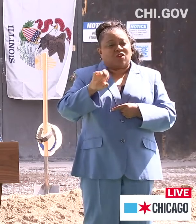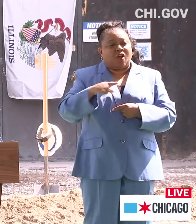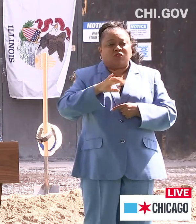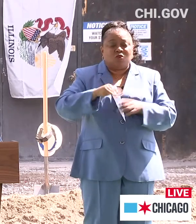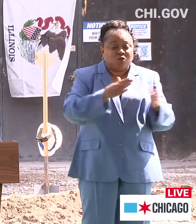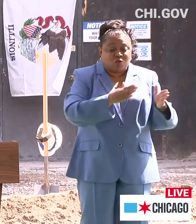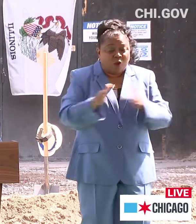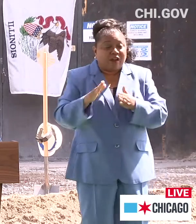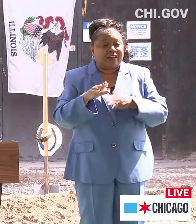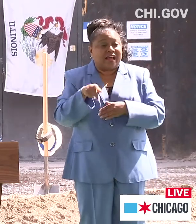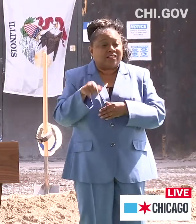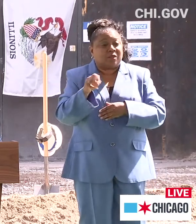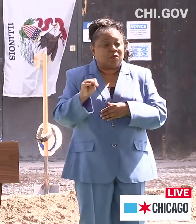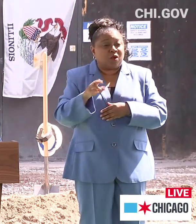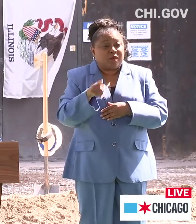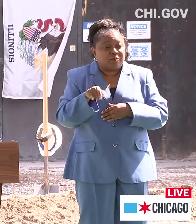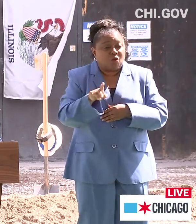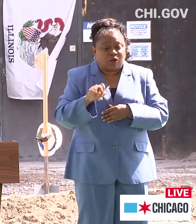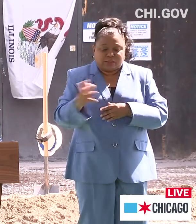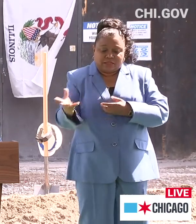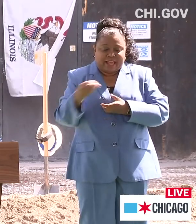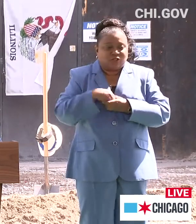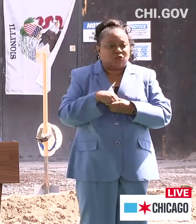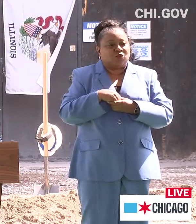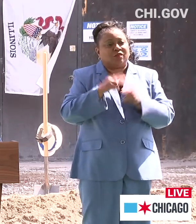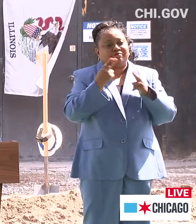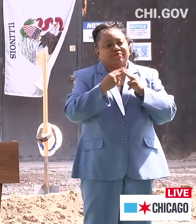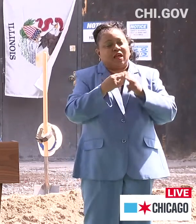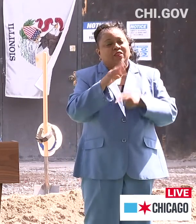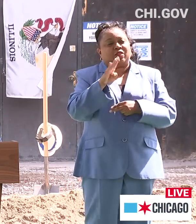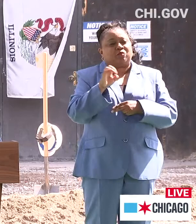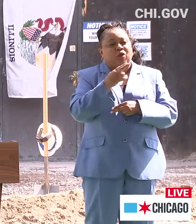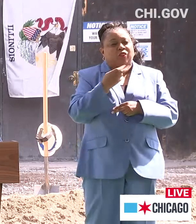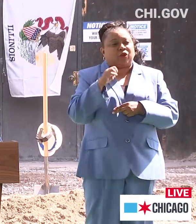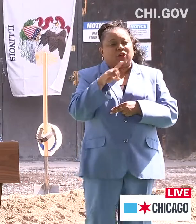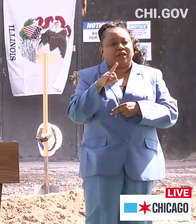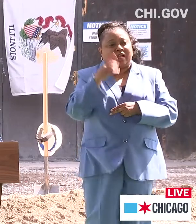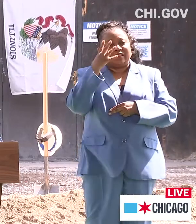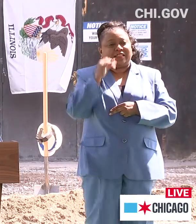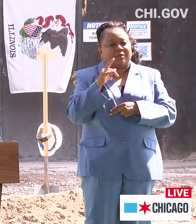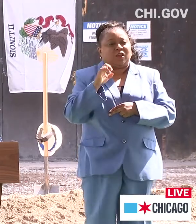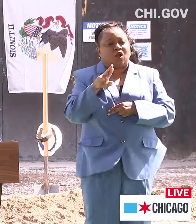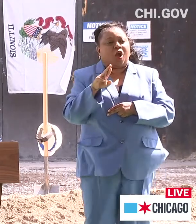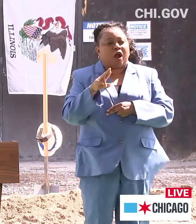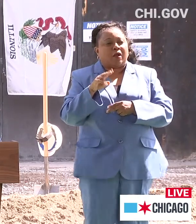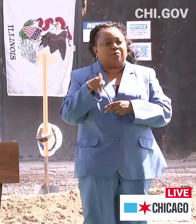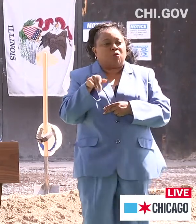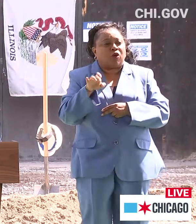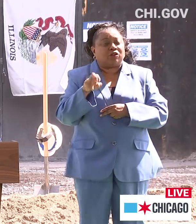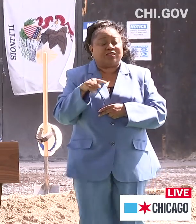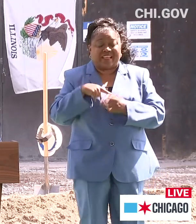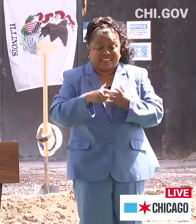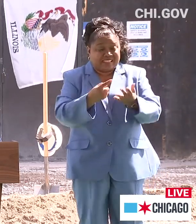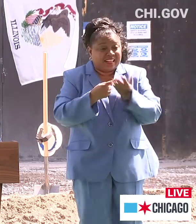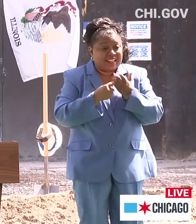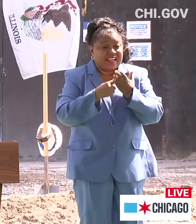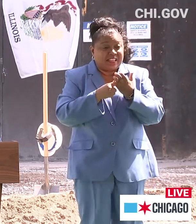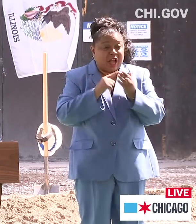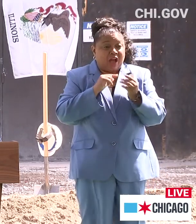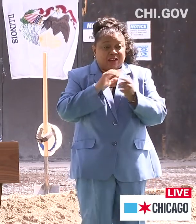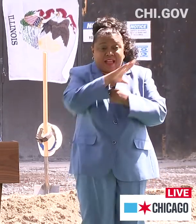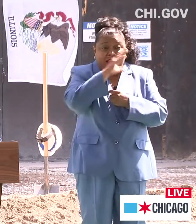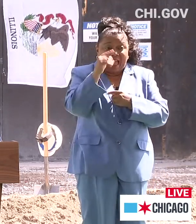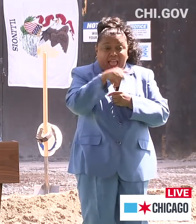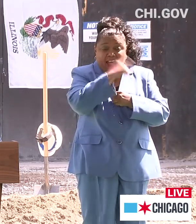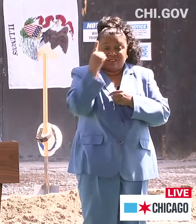Pullman Porters into the Brotherhood of Sleeping Car Porters. This union earned collective bargaining rights for